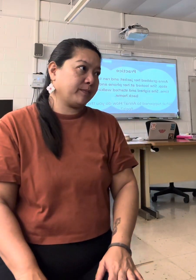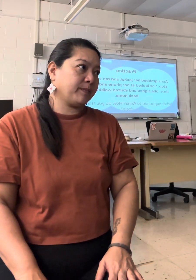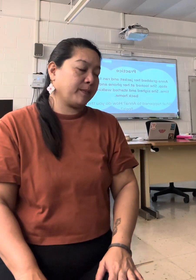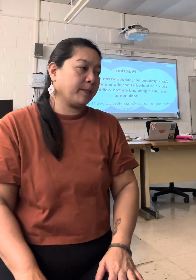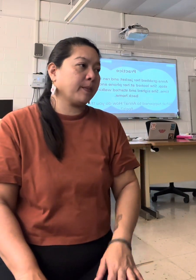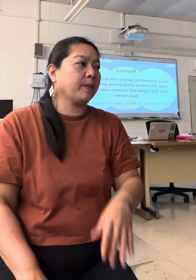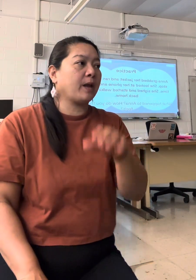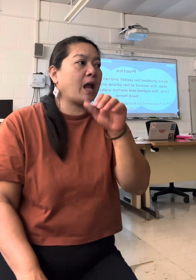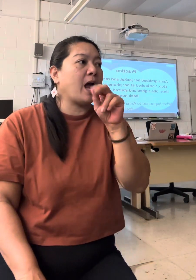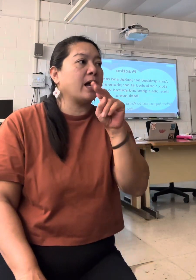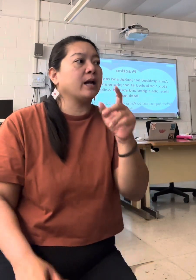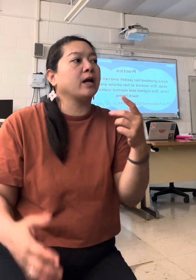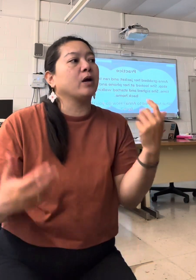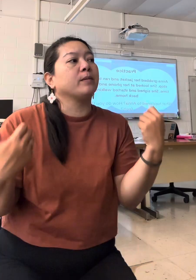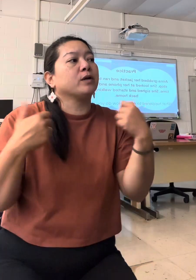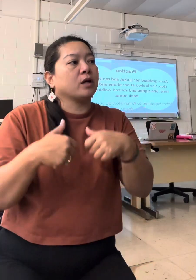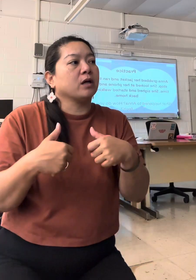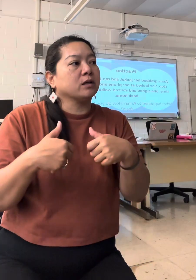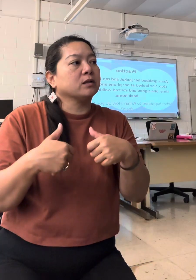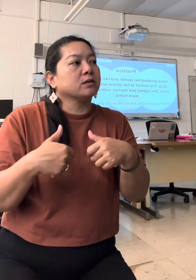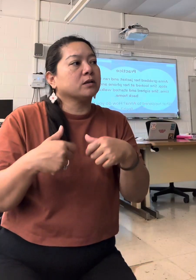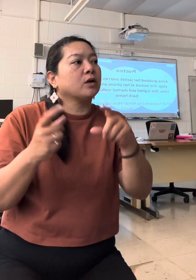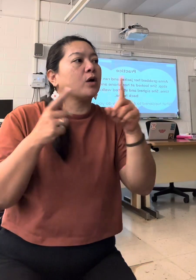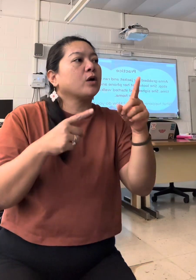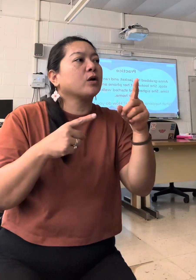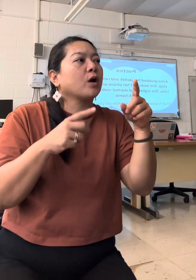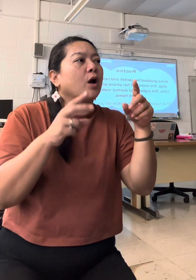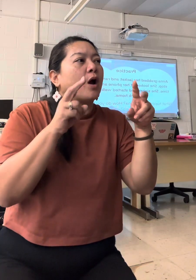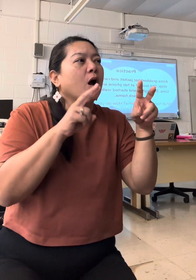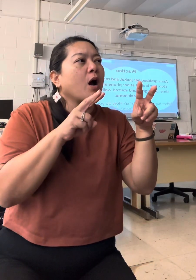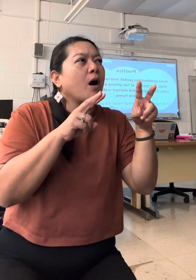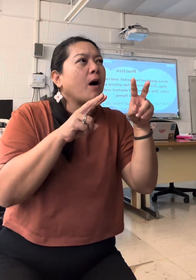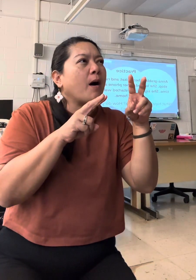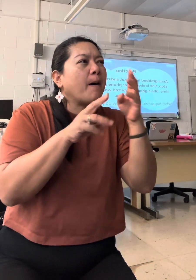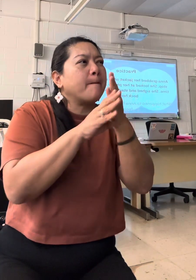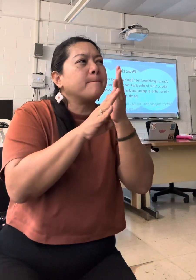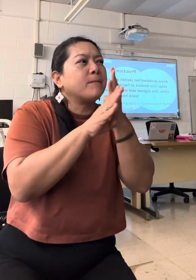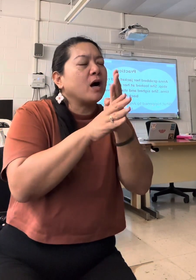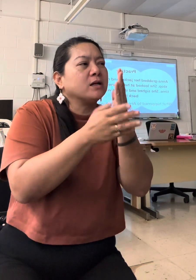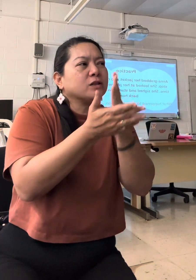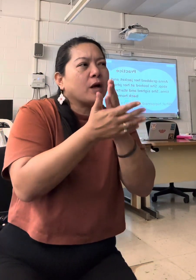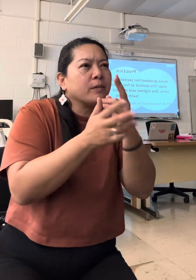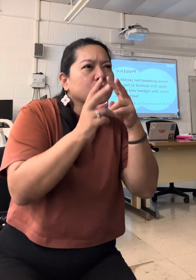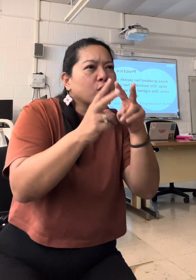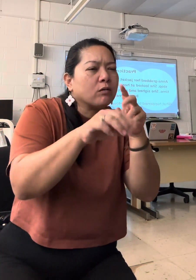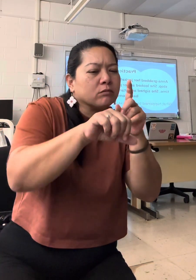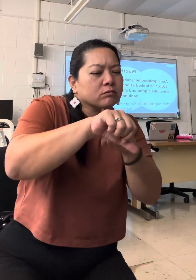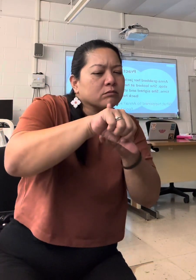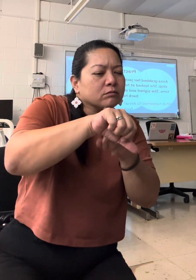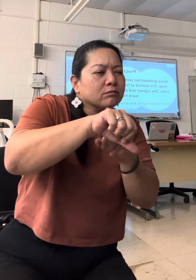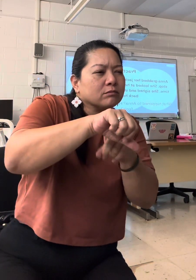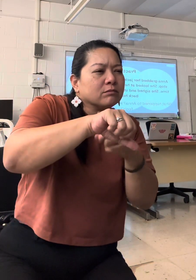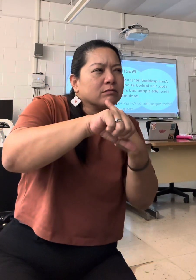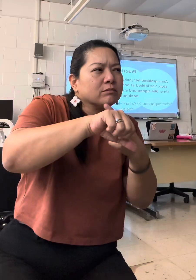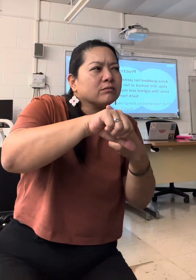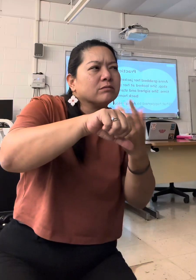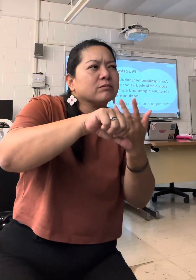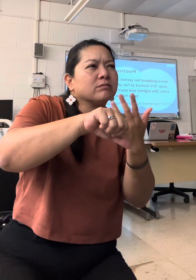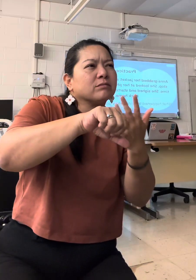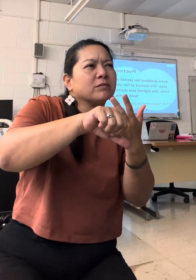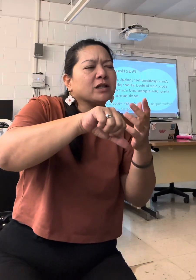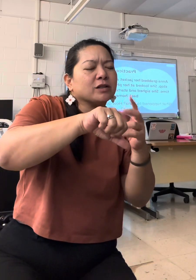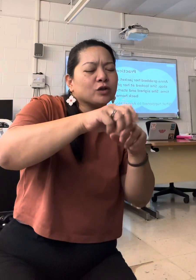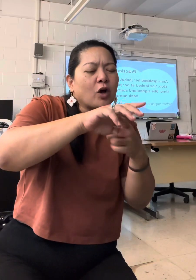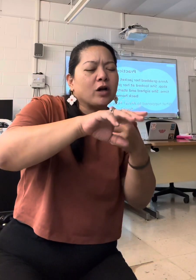Anna grabbed her jacket and ran to the bus stop. She looked at her phone and saw the time. She sighed and